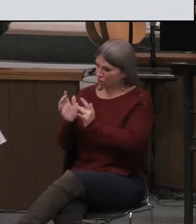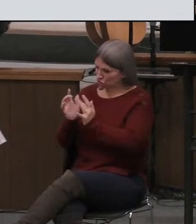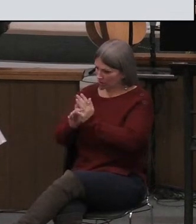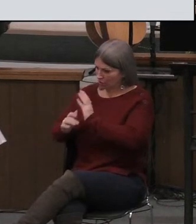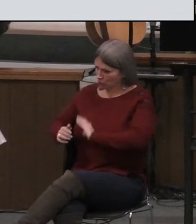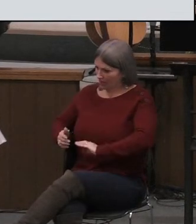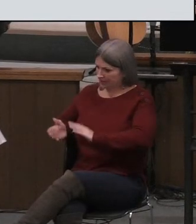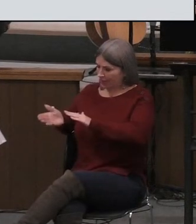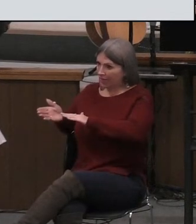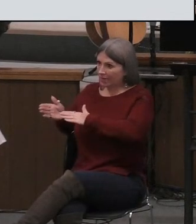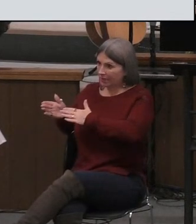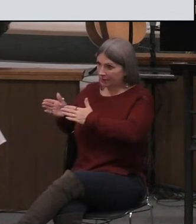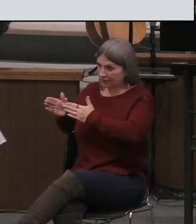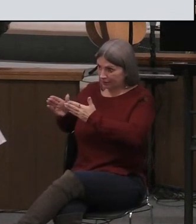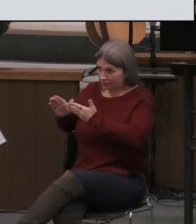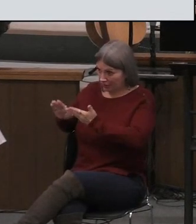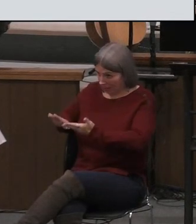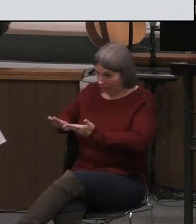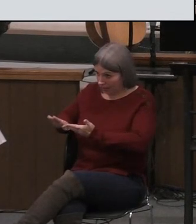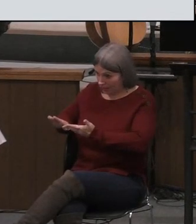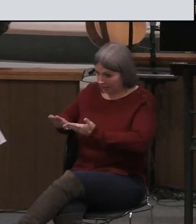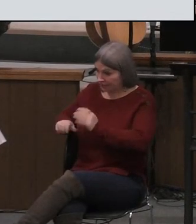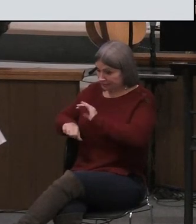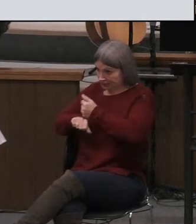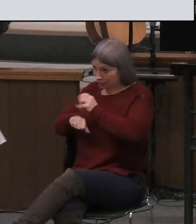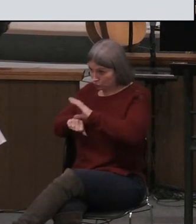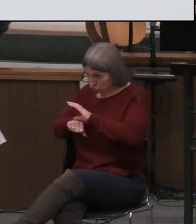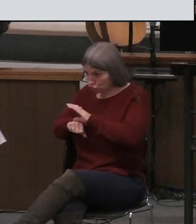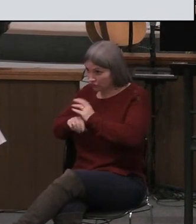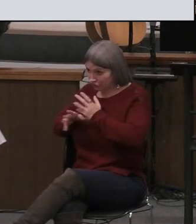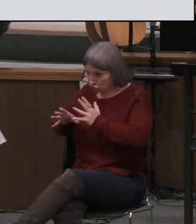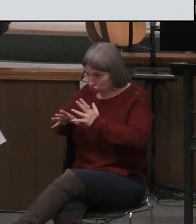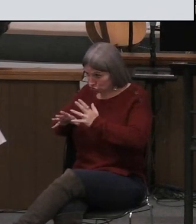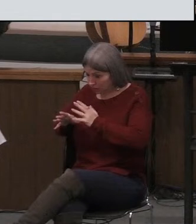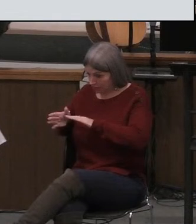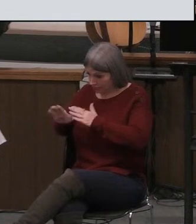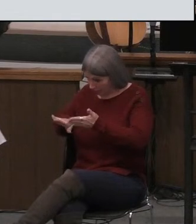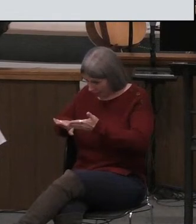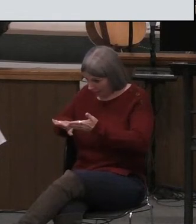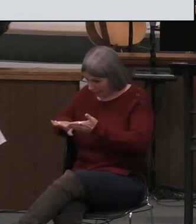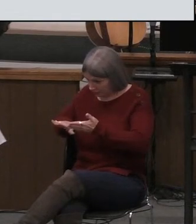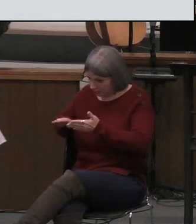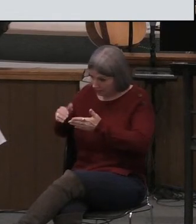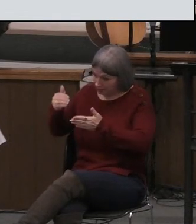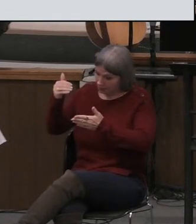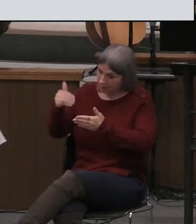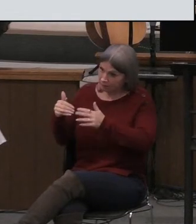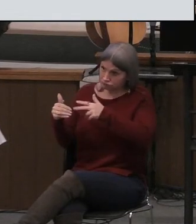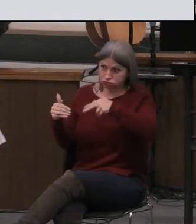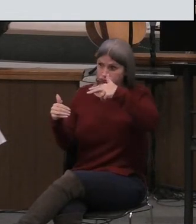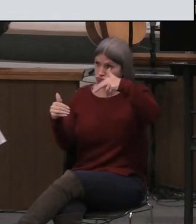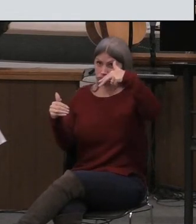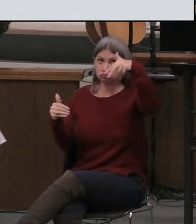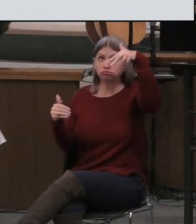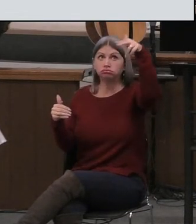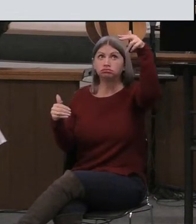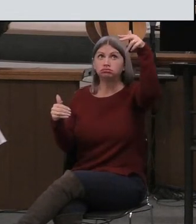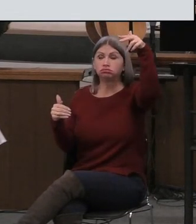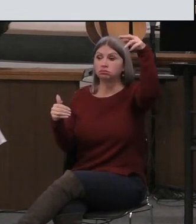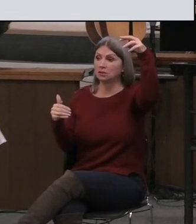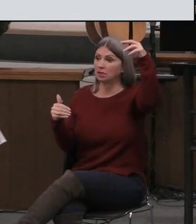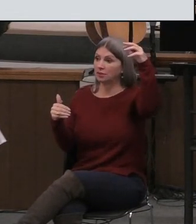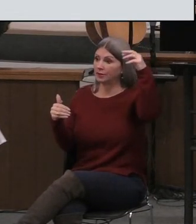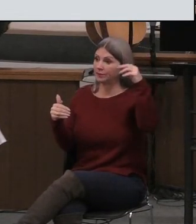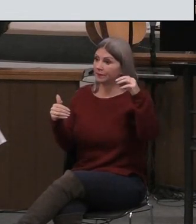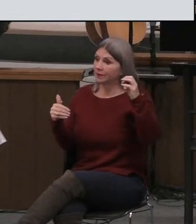Christ established the church. Christ died, rose again, came